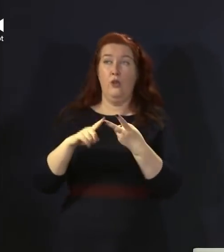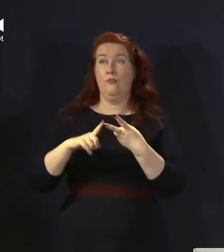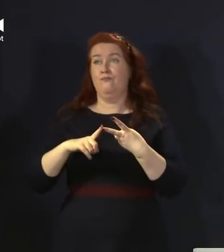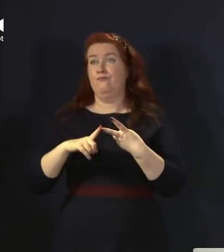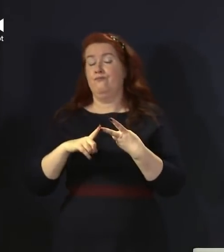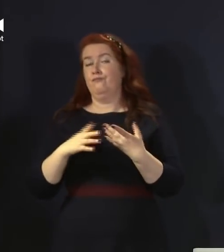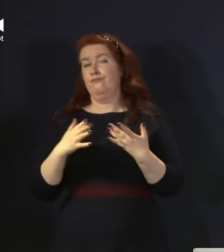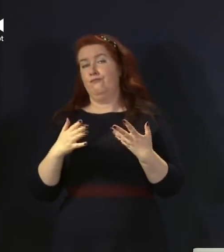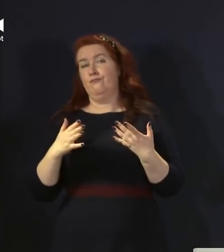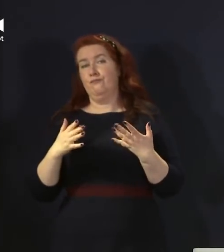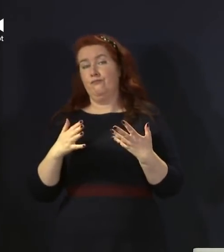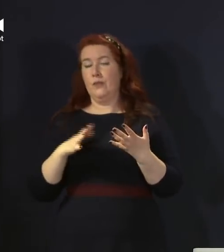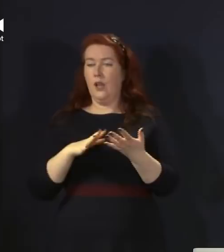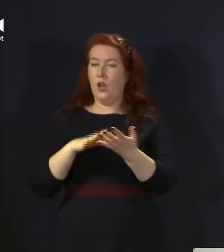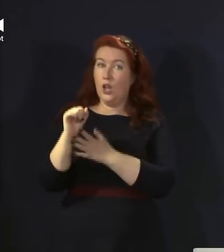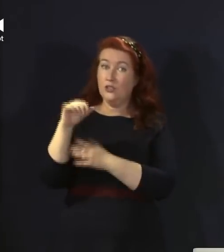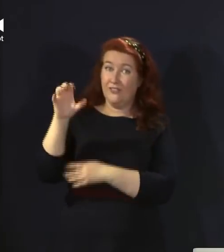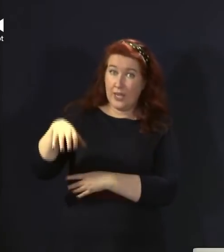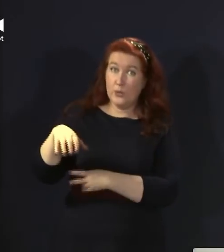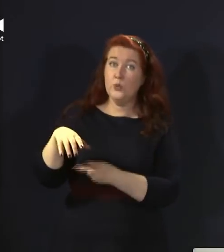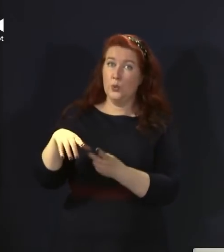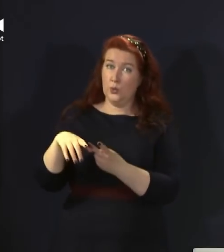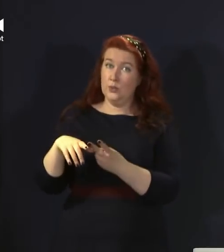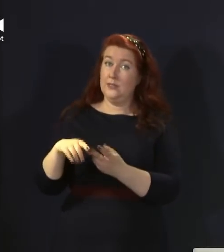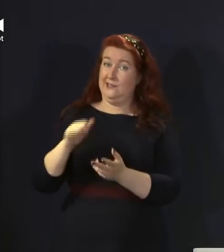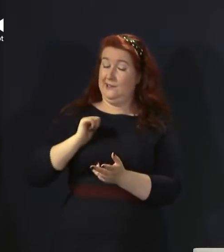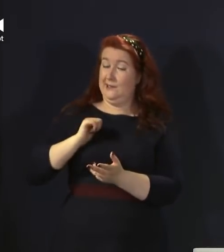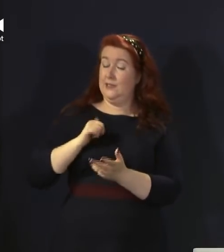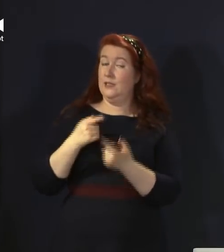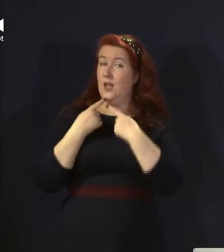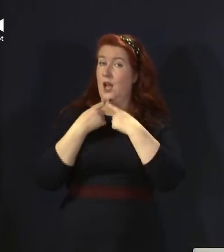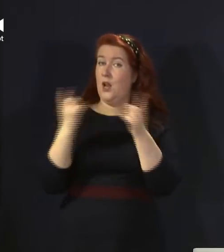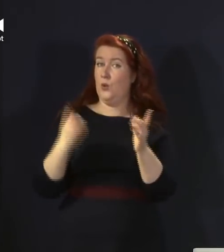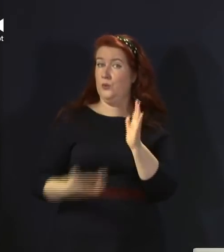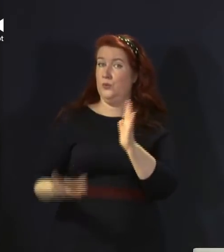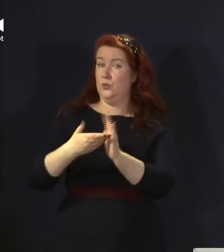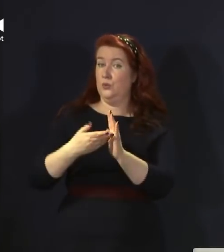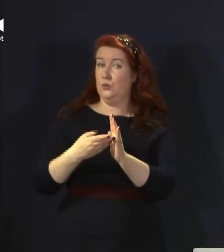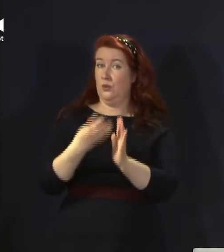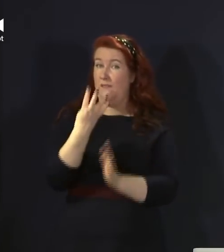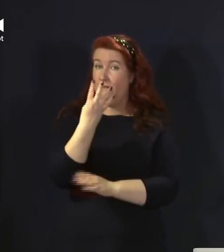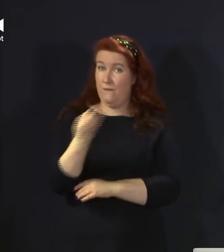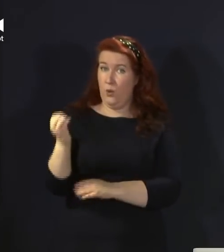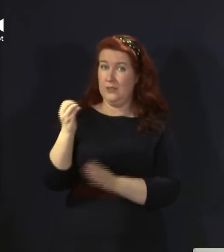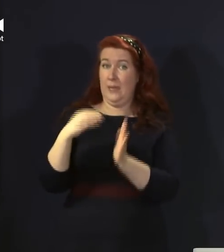in terms of cultural venues. We'll shortly be announcing an additional